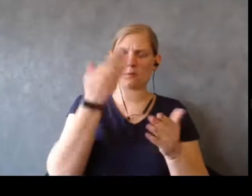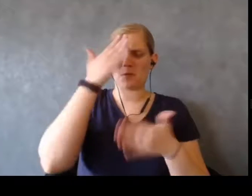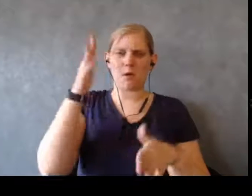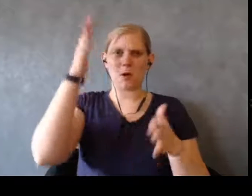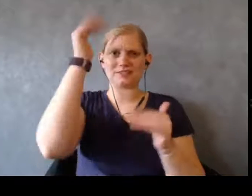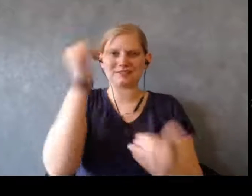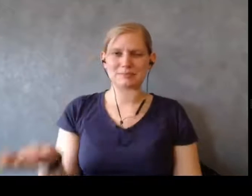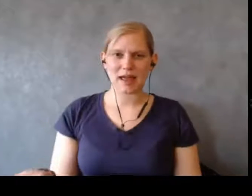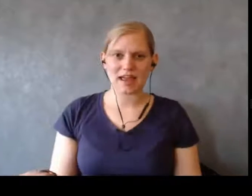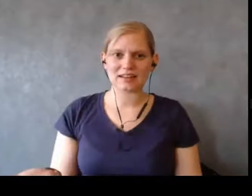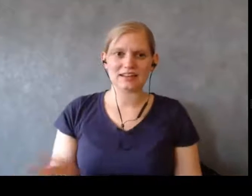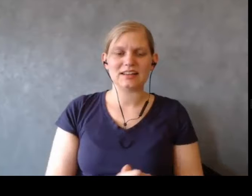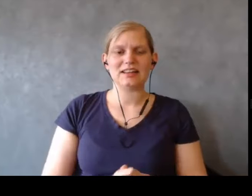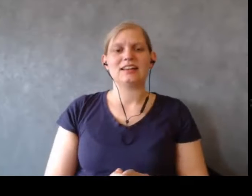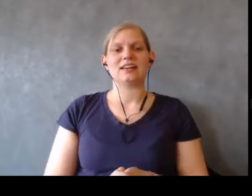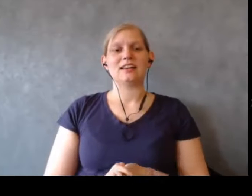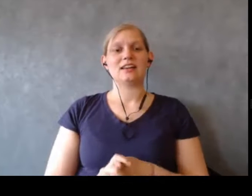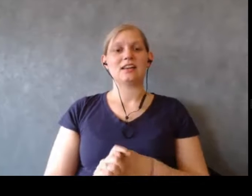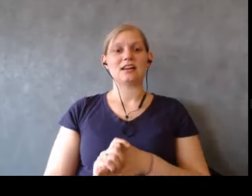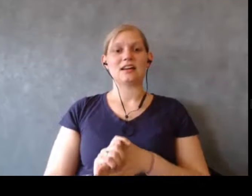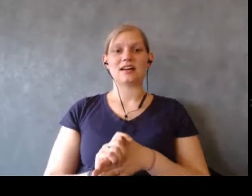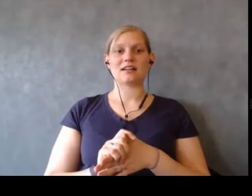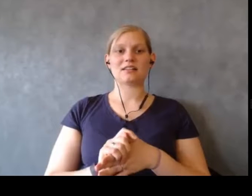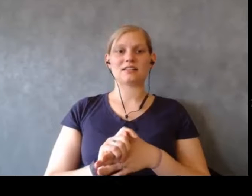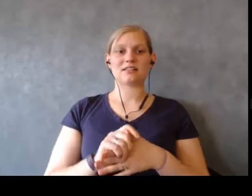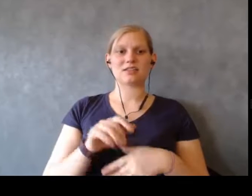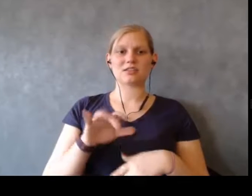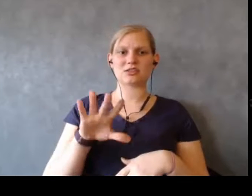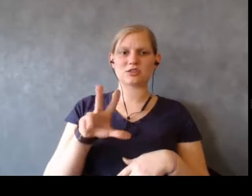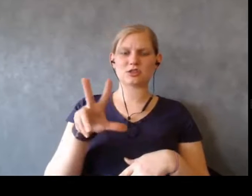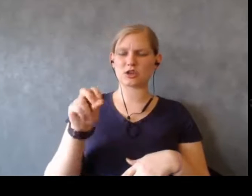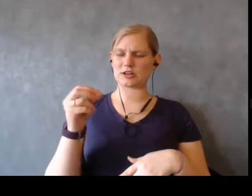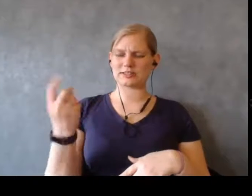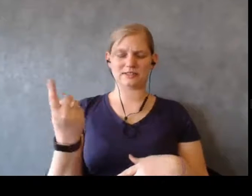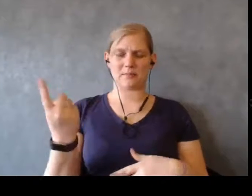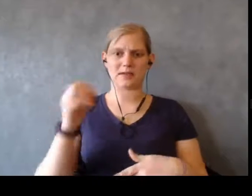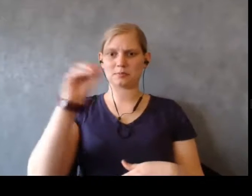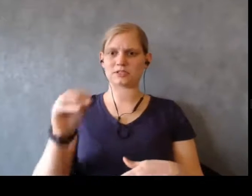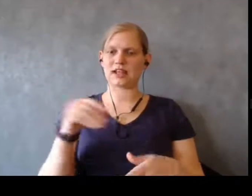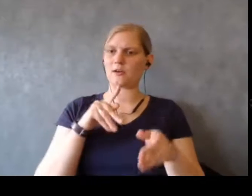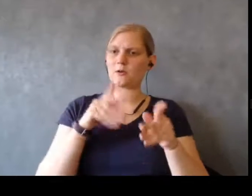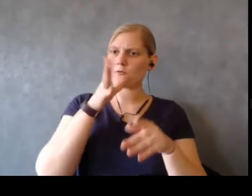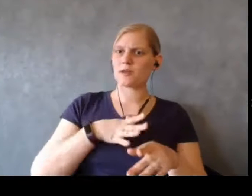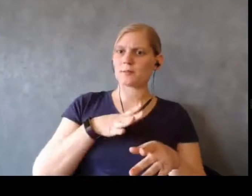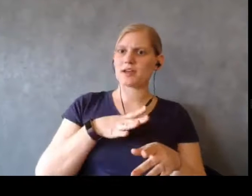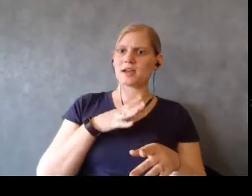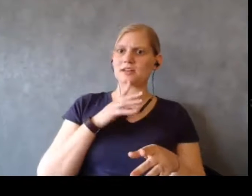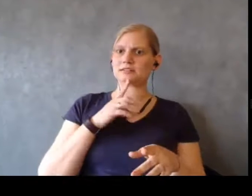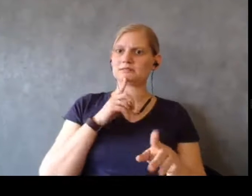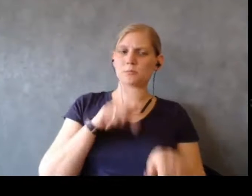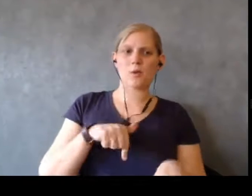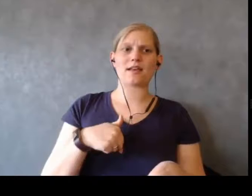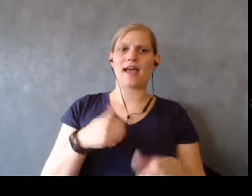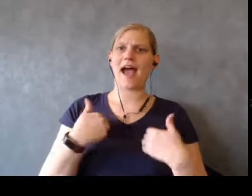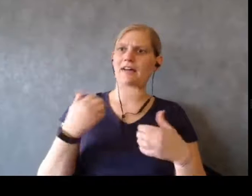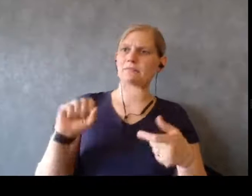United States reported some degree of pain when they had sex. The editor of one of the most respected newspapers in